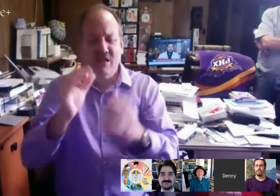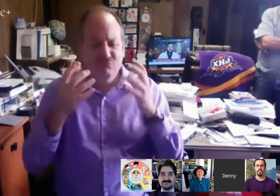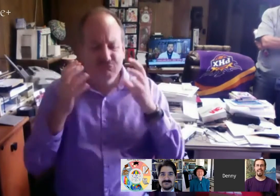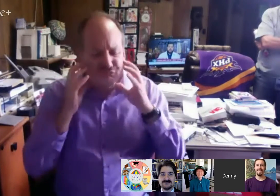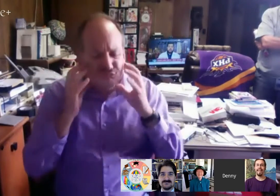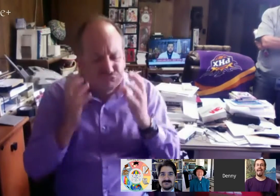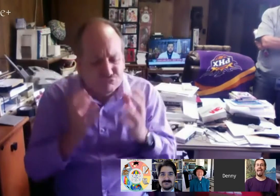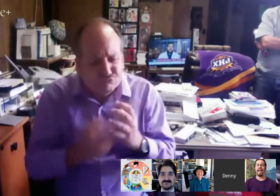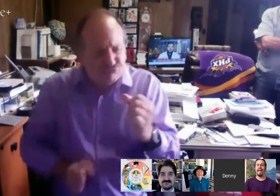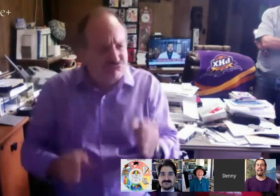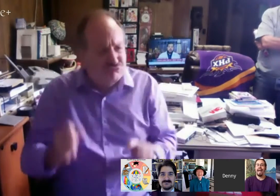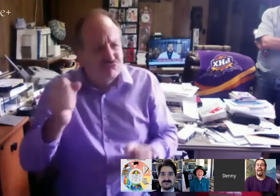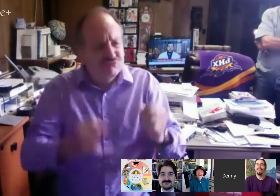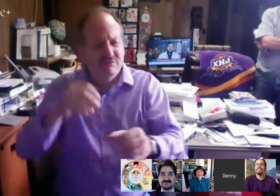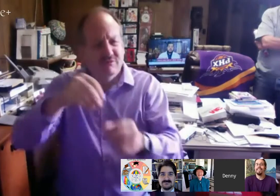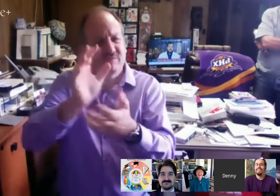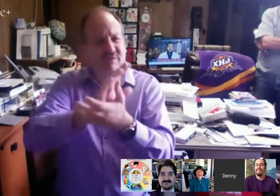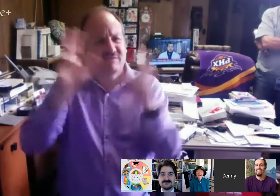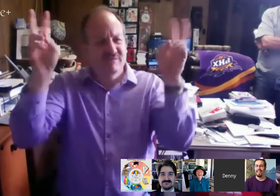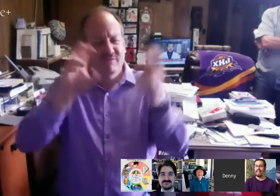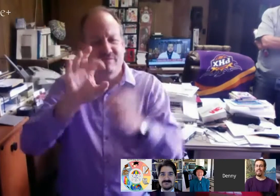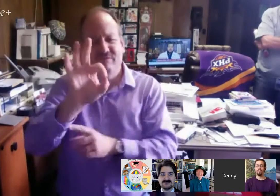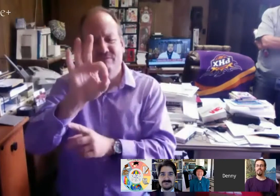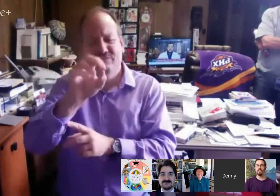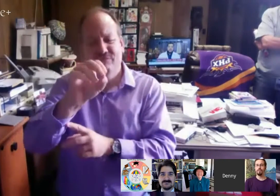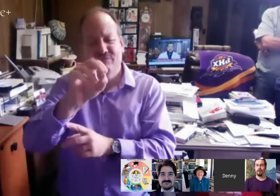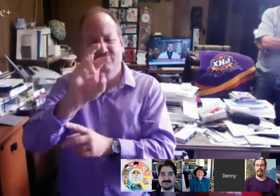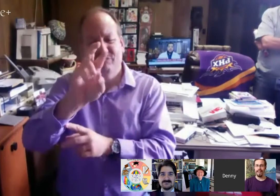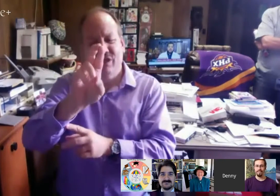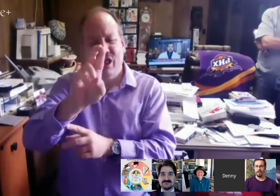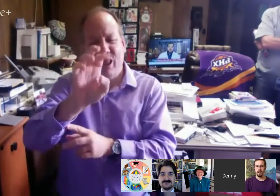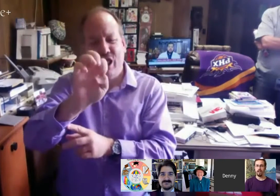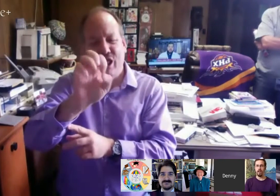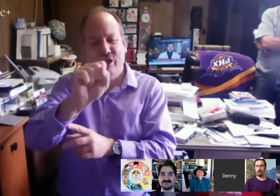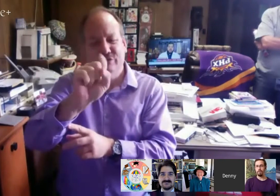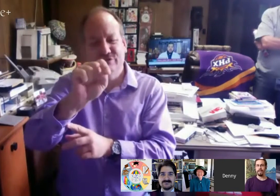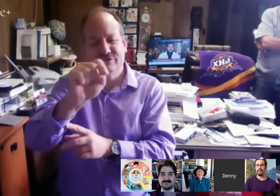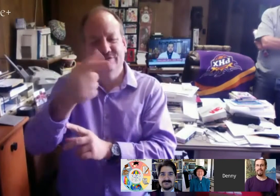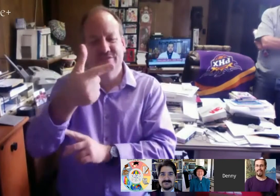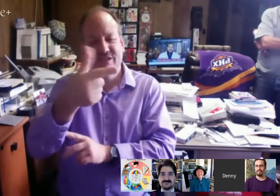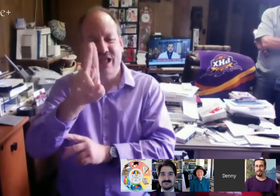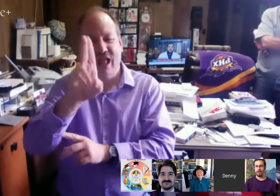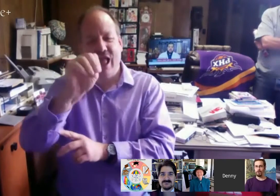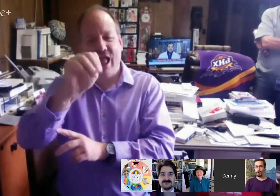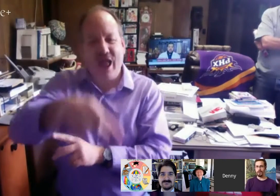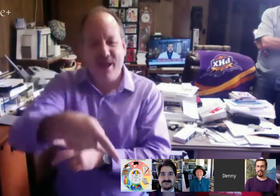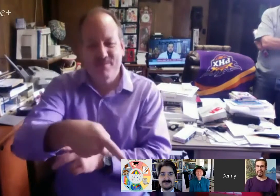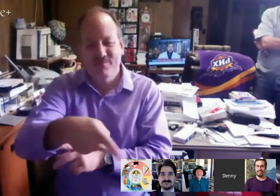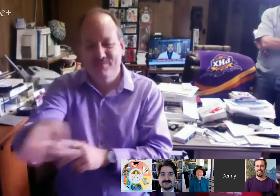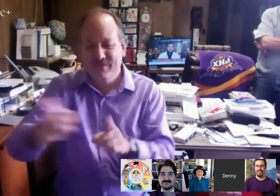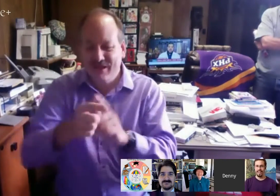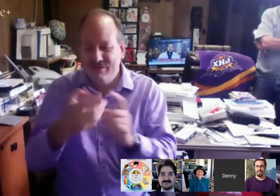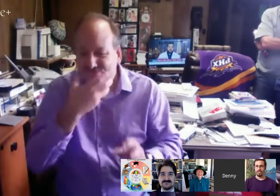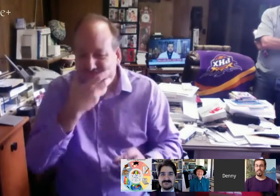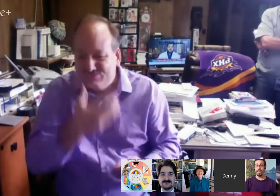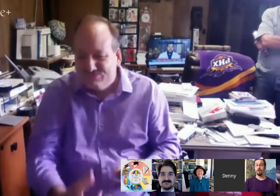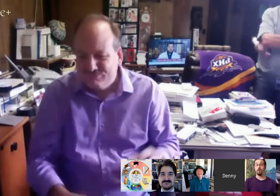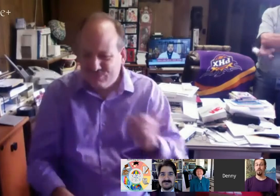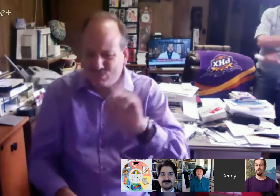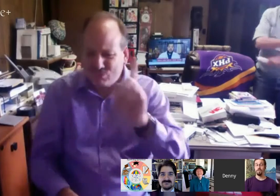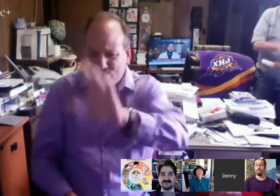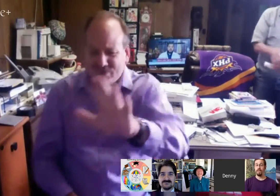And she's just like an athlete, even though she might have a long beard that has been growing,